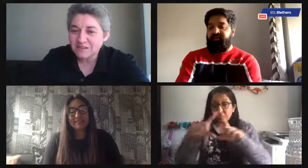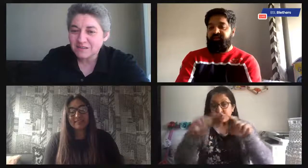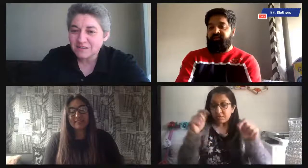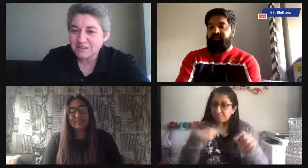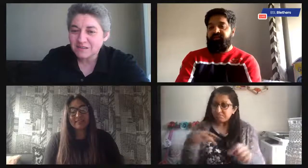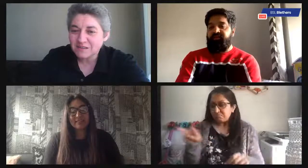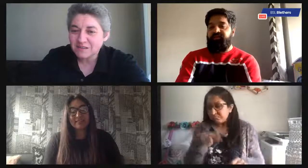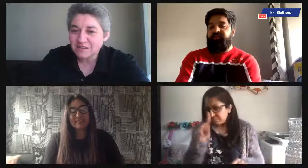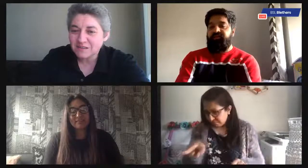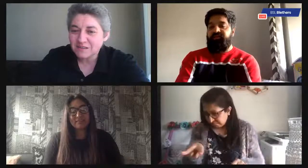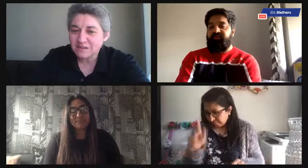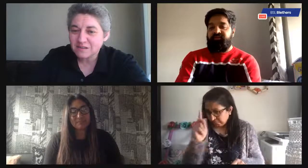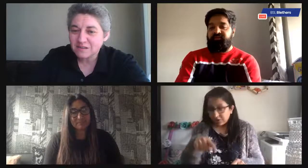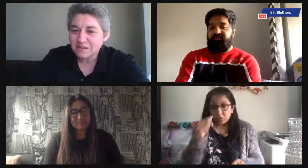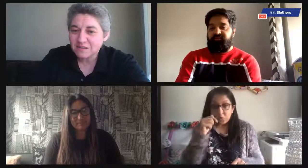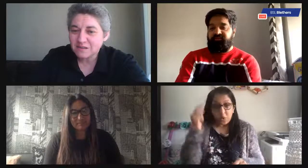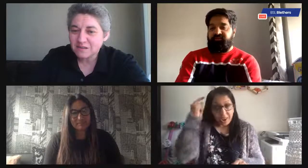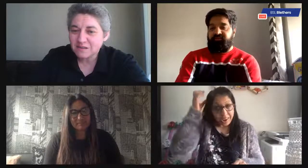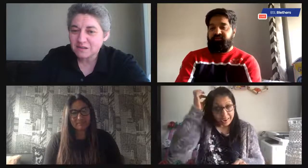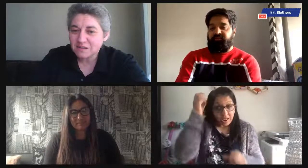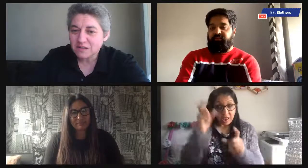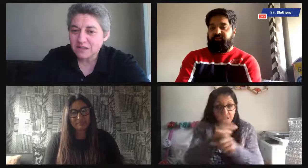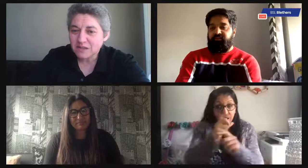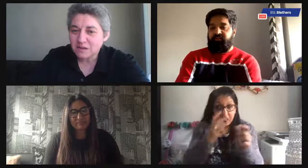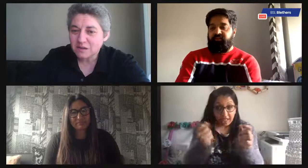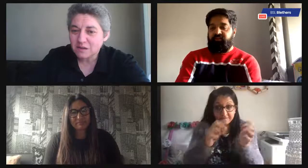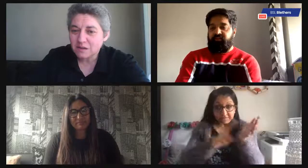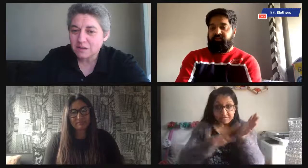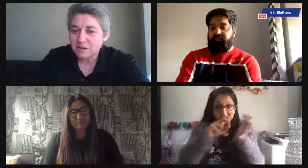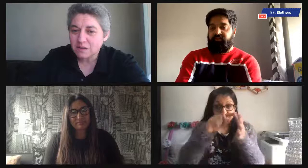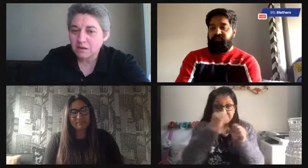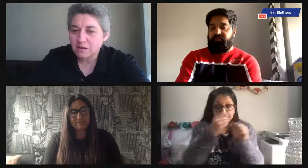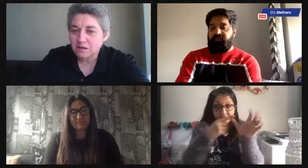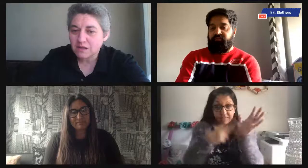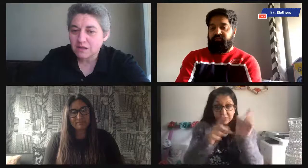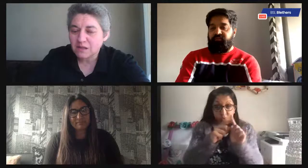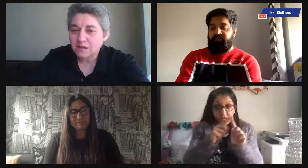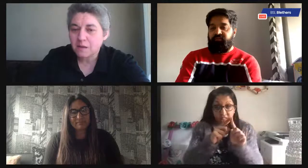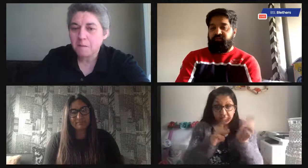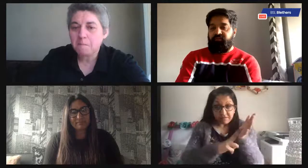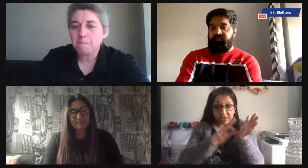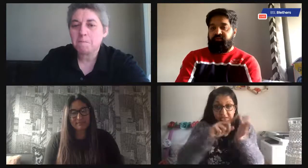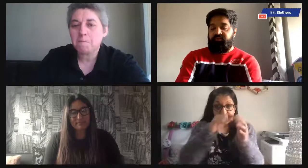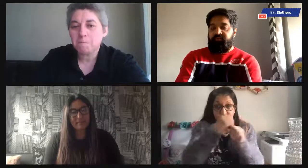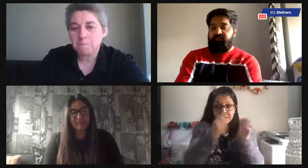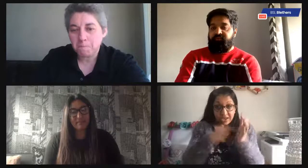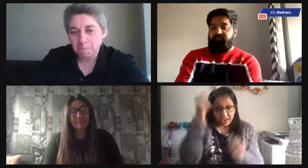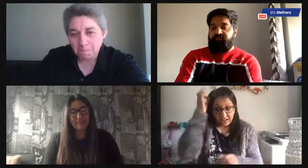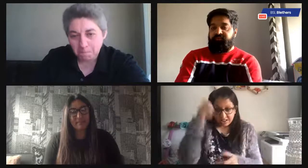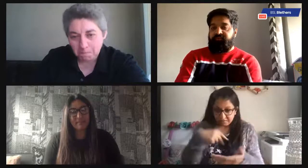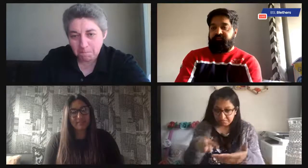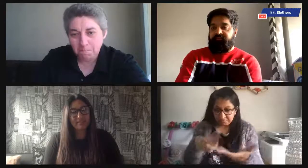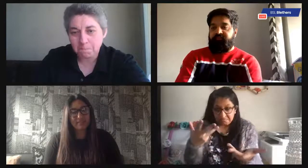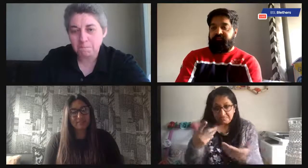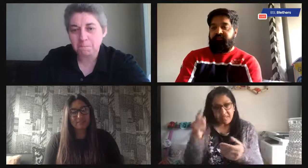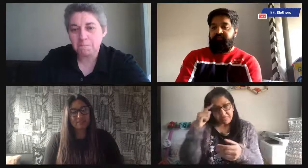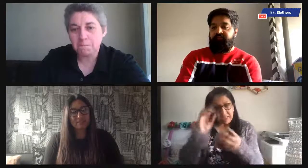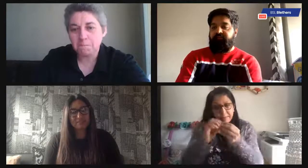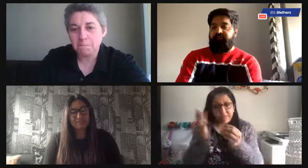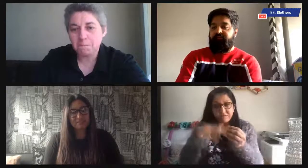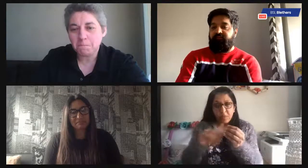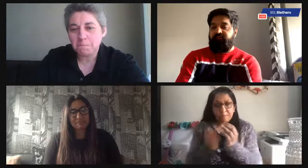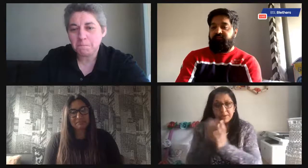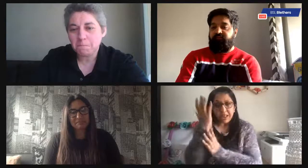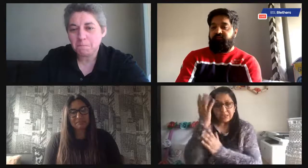about 2 or 3 months ago, and I saw in the shop, and it was hair color and things. It was for vegan,